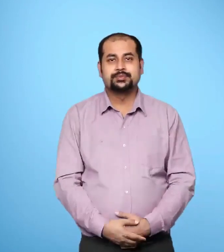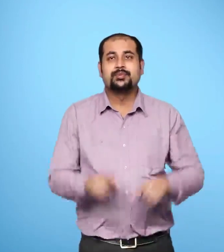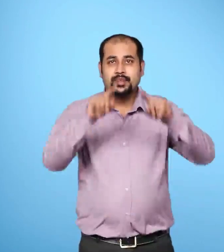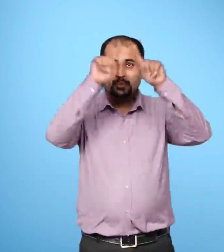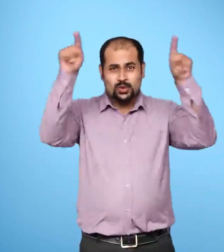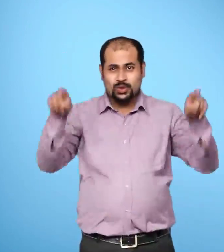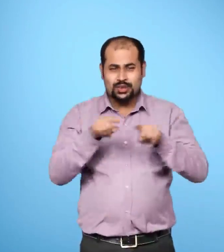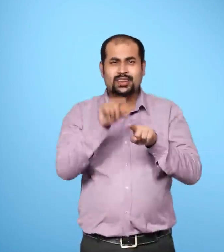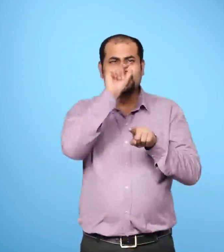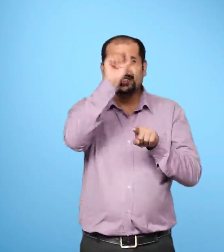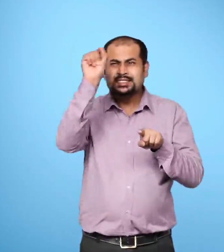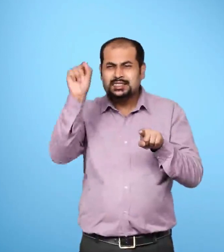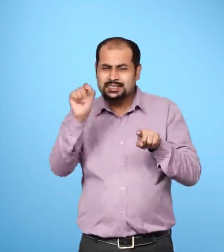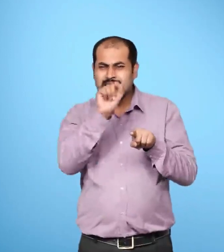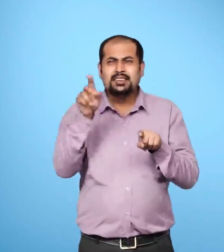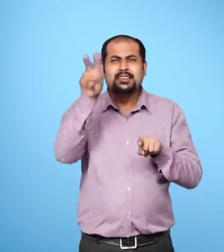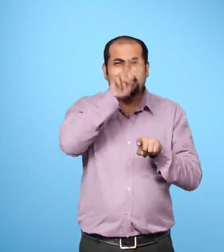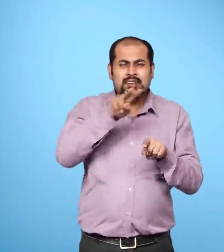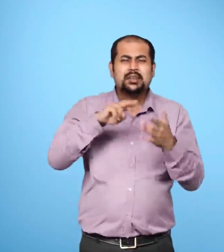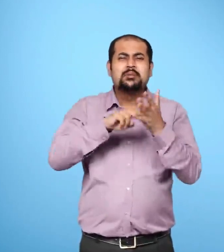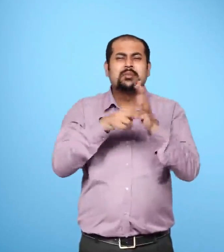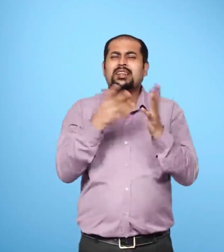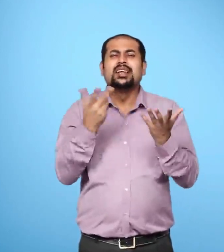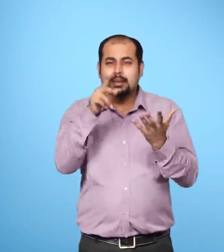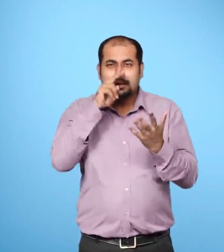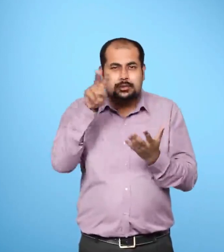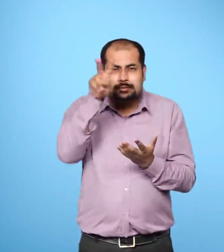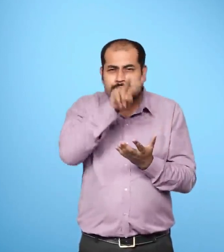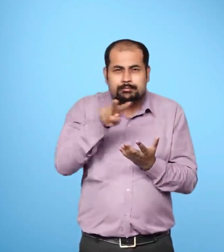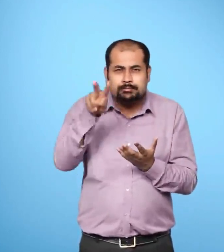Let's begin reading this page to understand the purpose of this board.